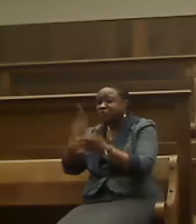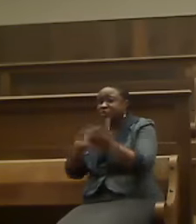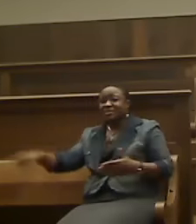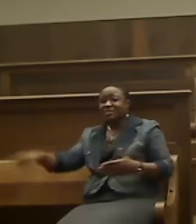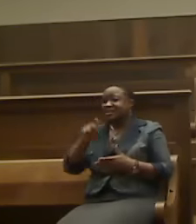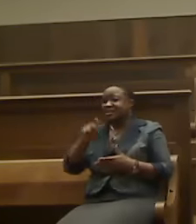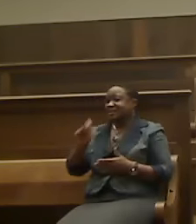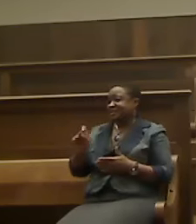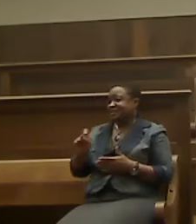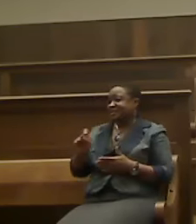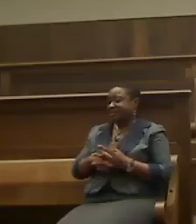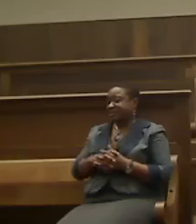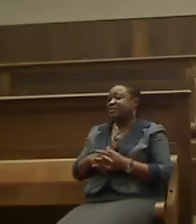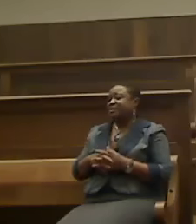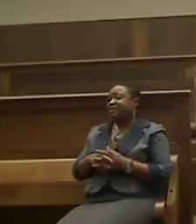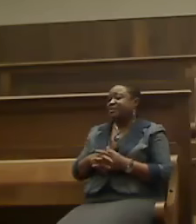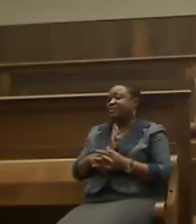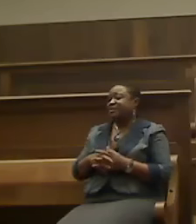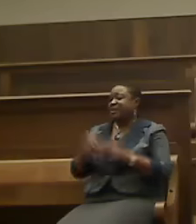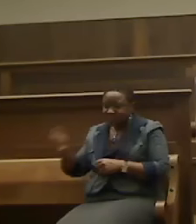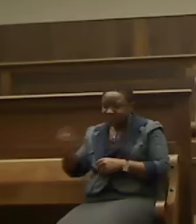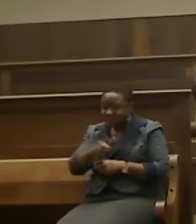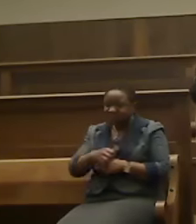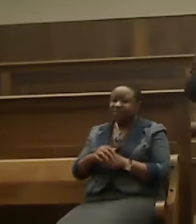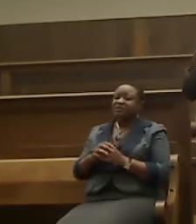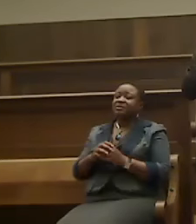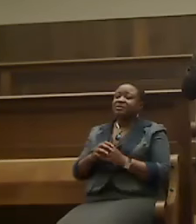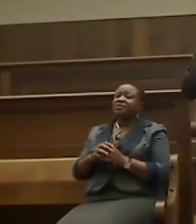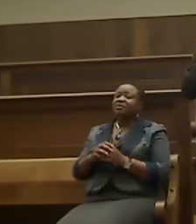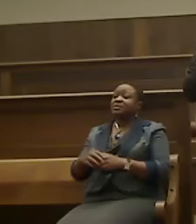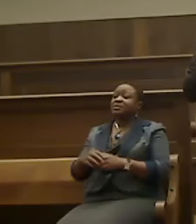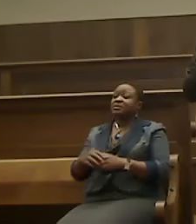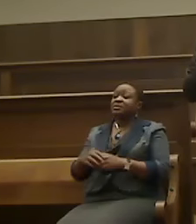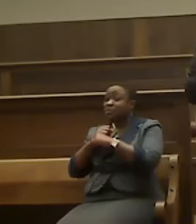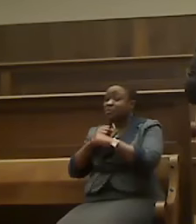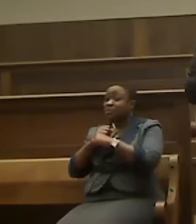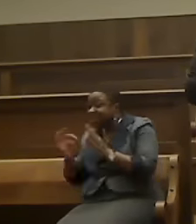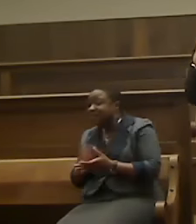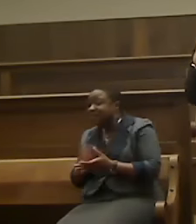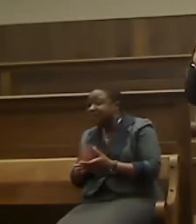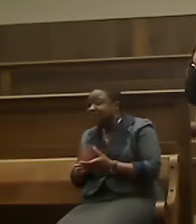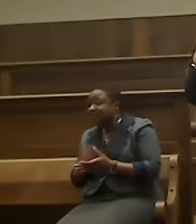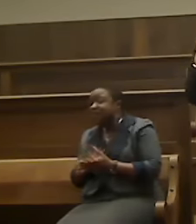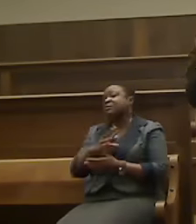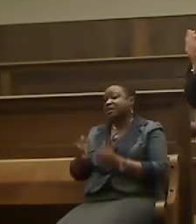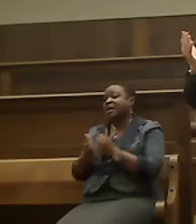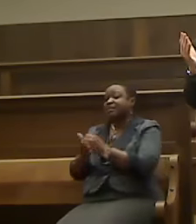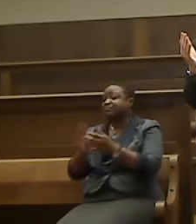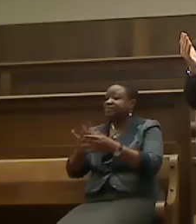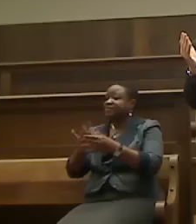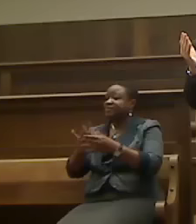need to protect themselves, to protect their families, and to help spread the